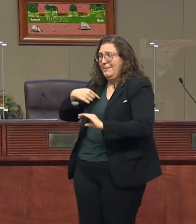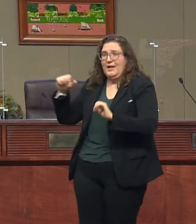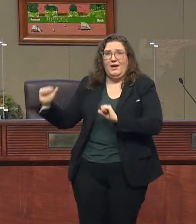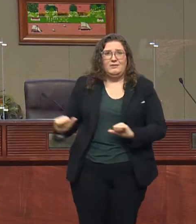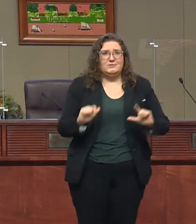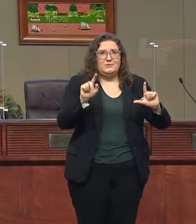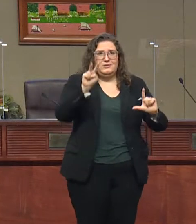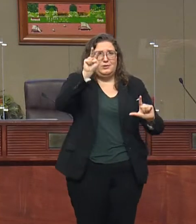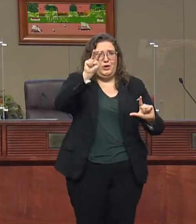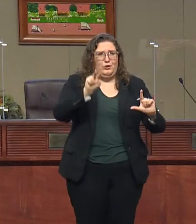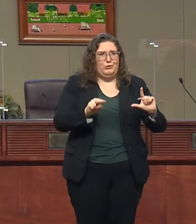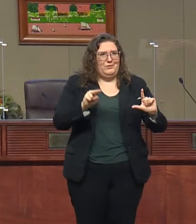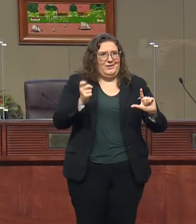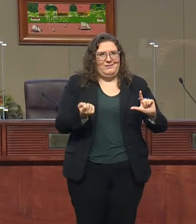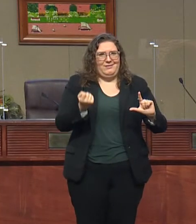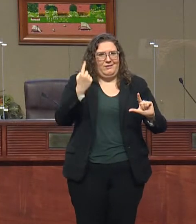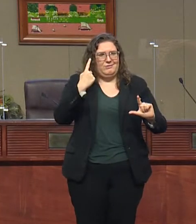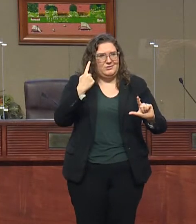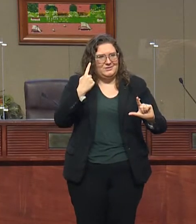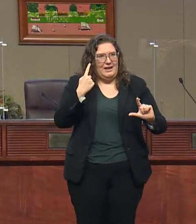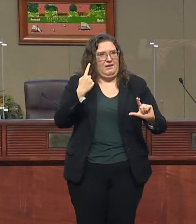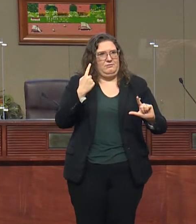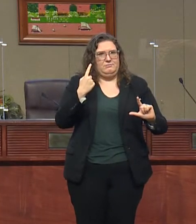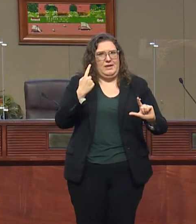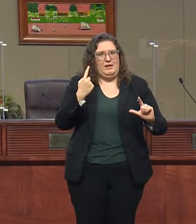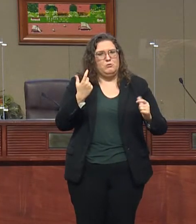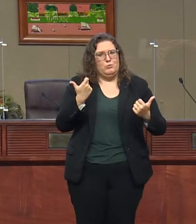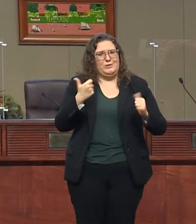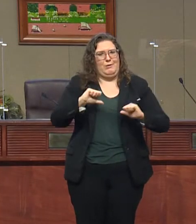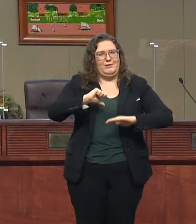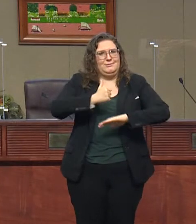make measured decisions in a timely manner.